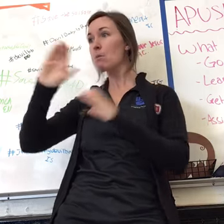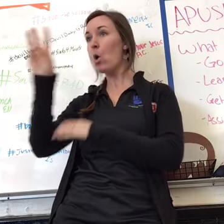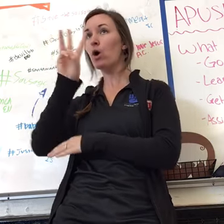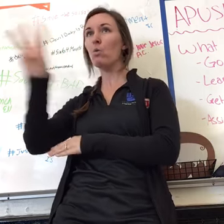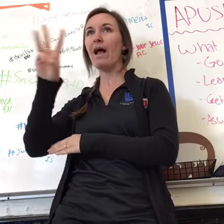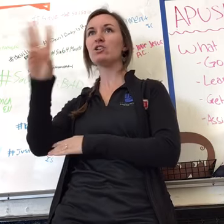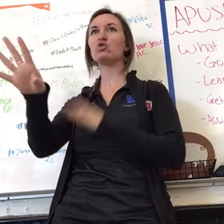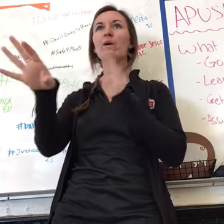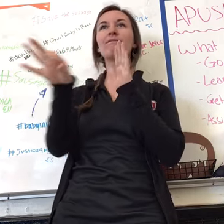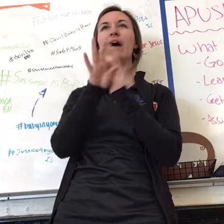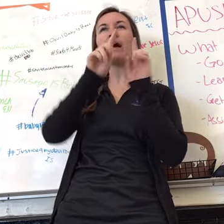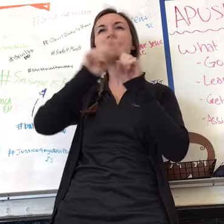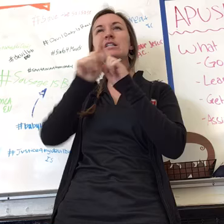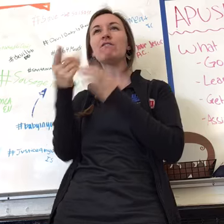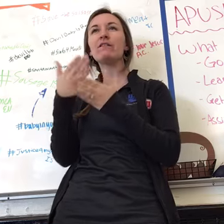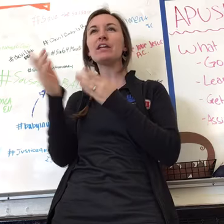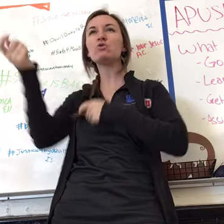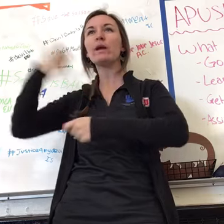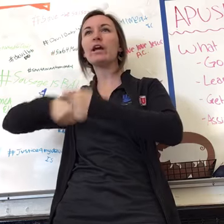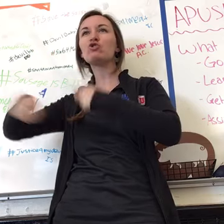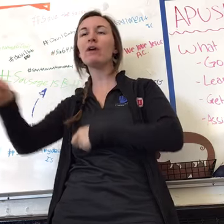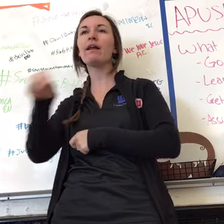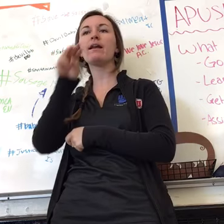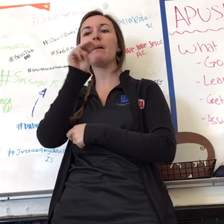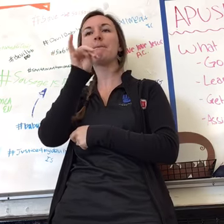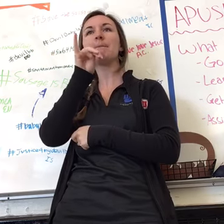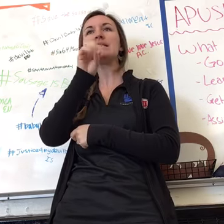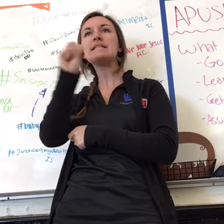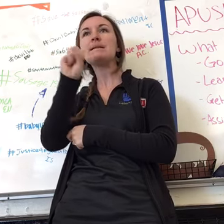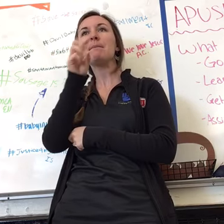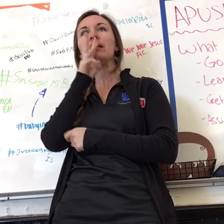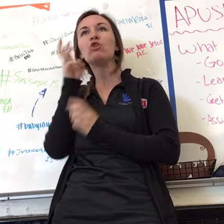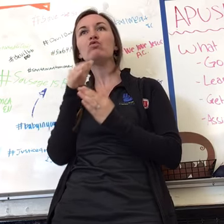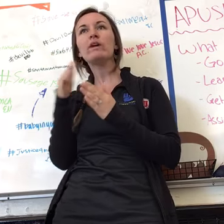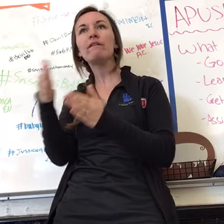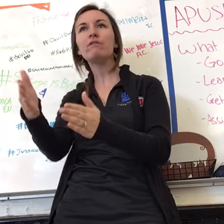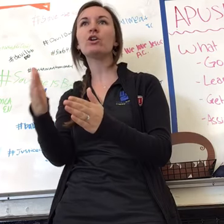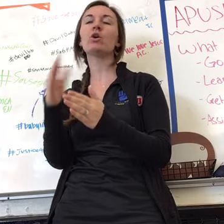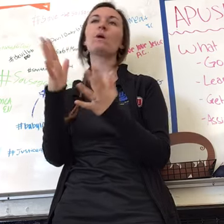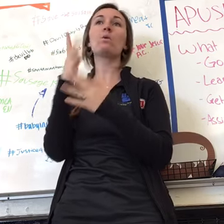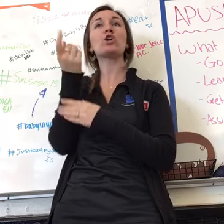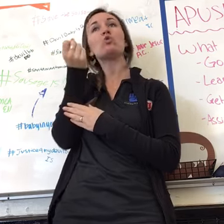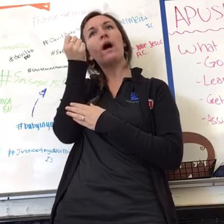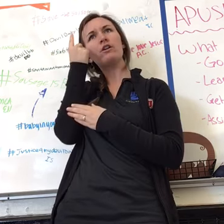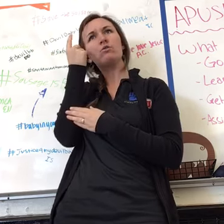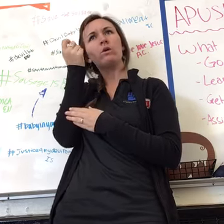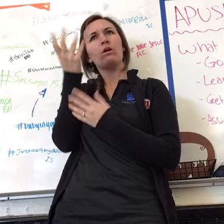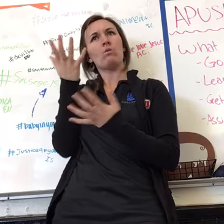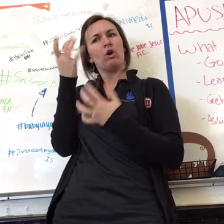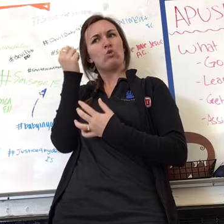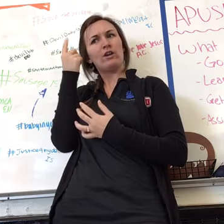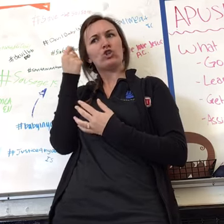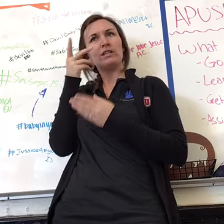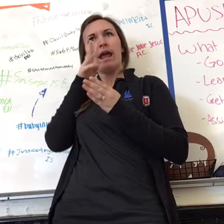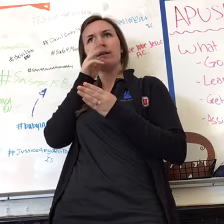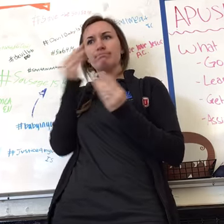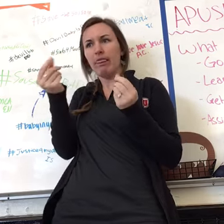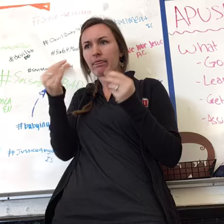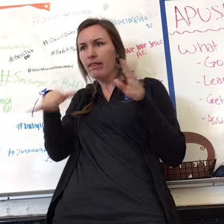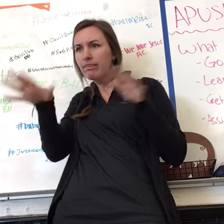River. We also want to be able to understand about these lands. How is our interactions with the natives, making treaties so that